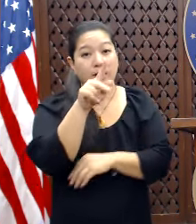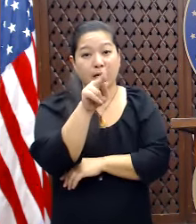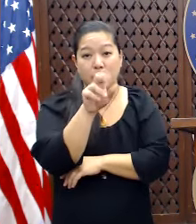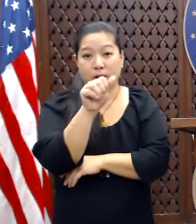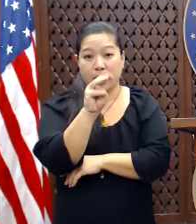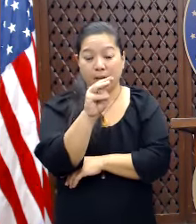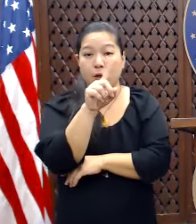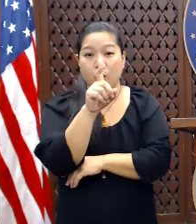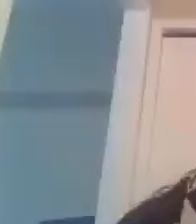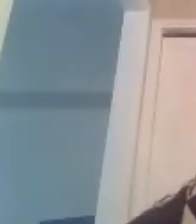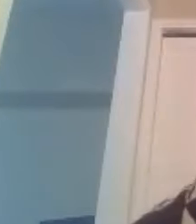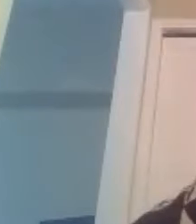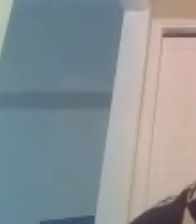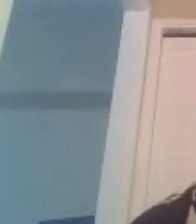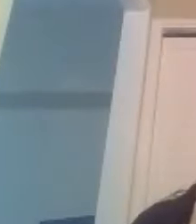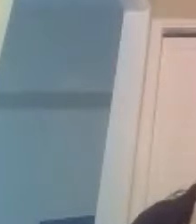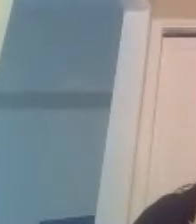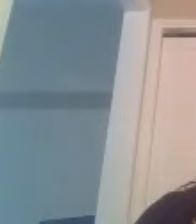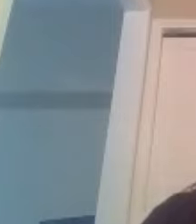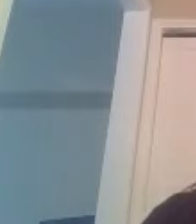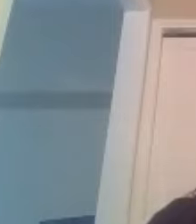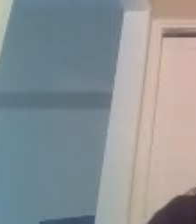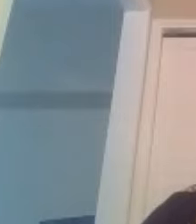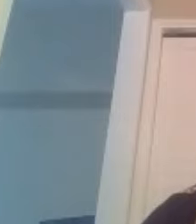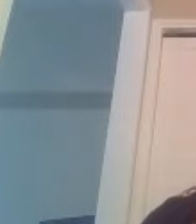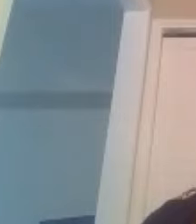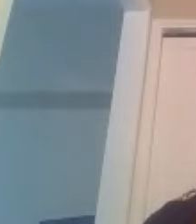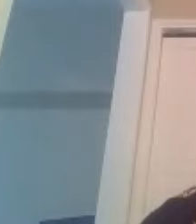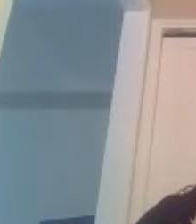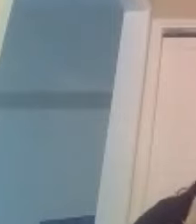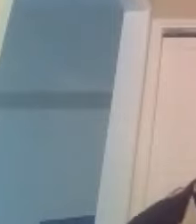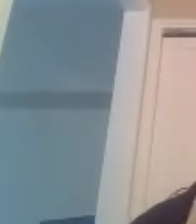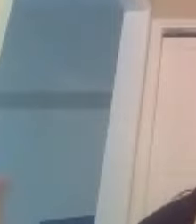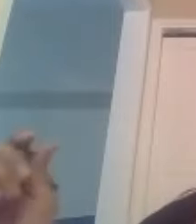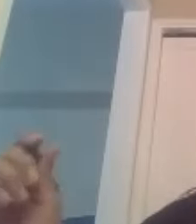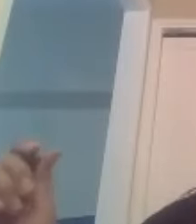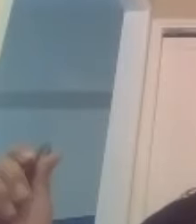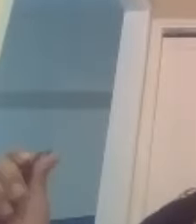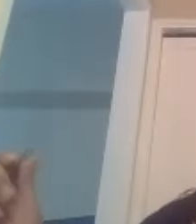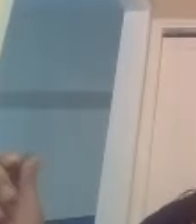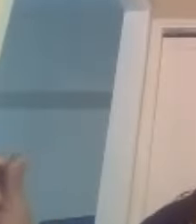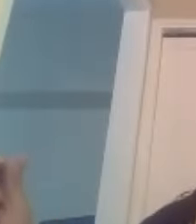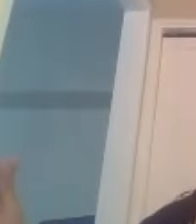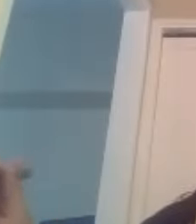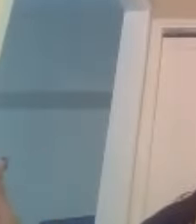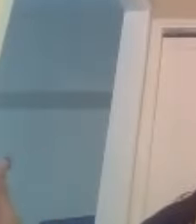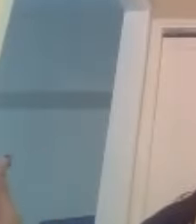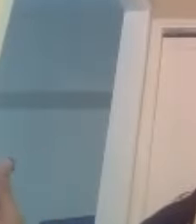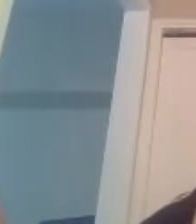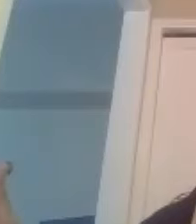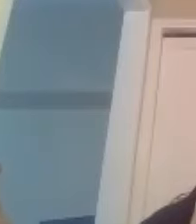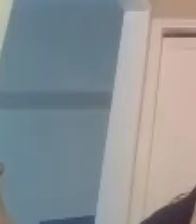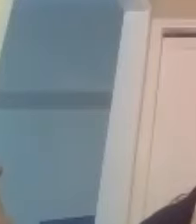question. Yes, thank you. Governor, I believe the Senate has just passed